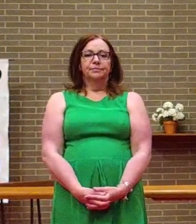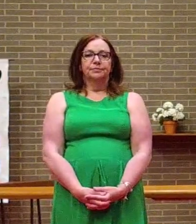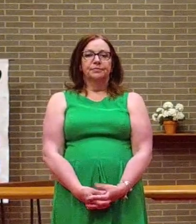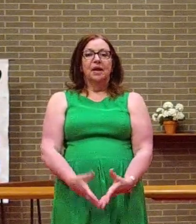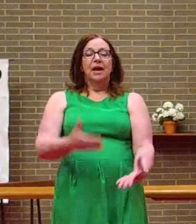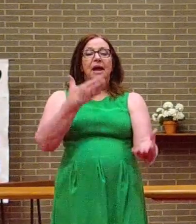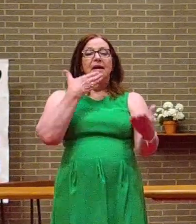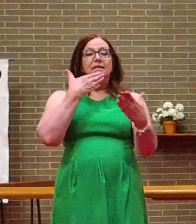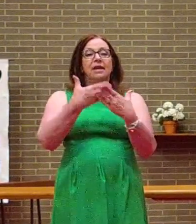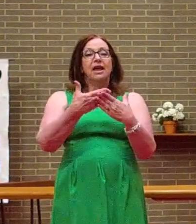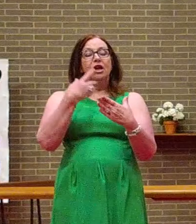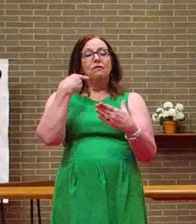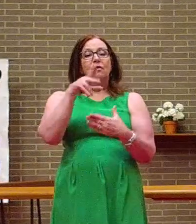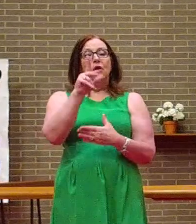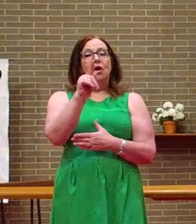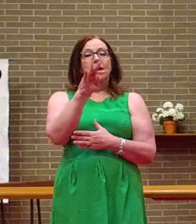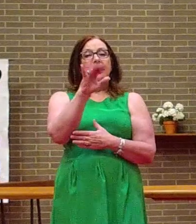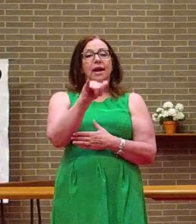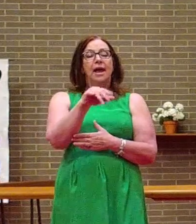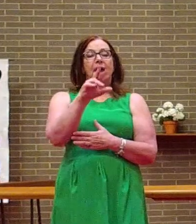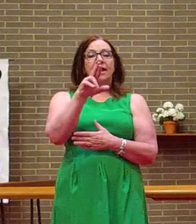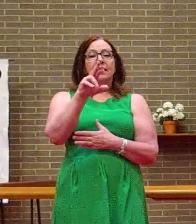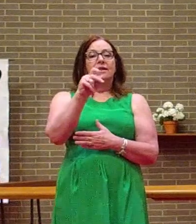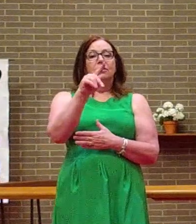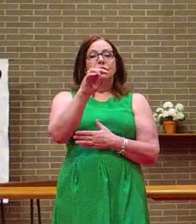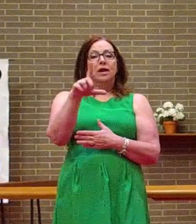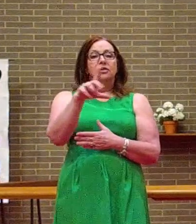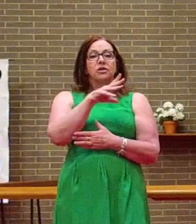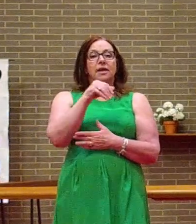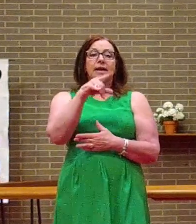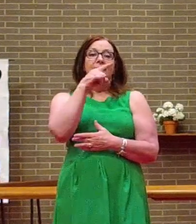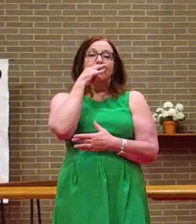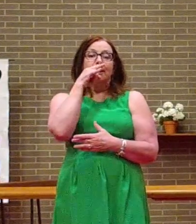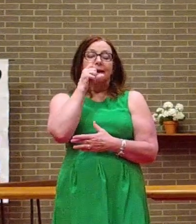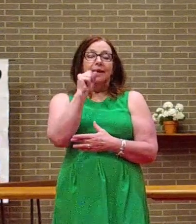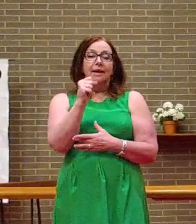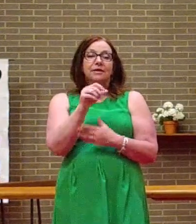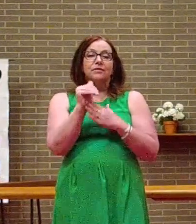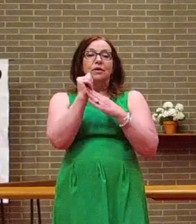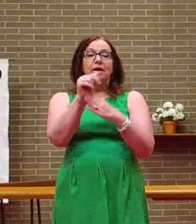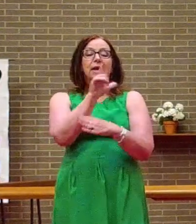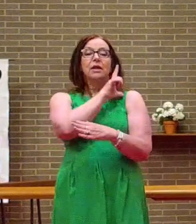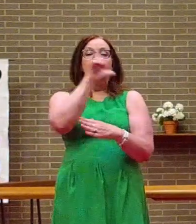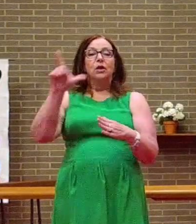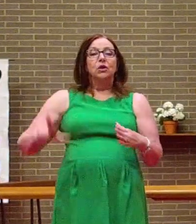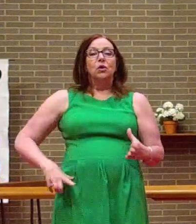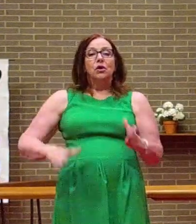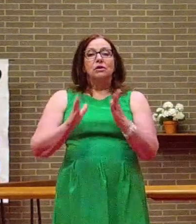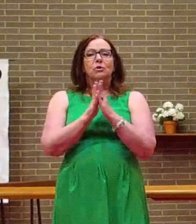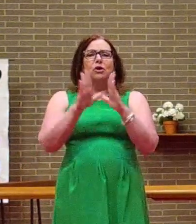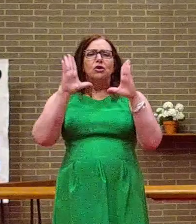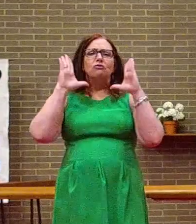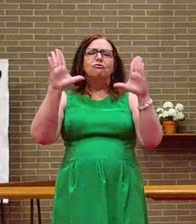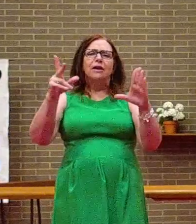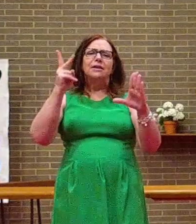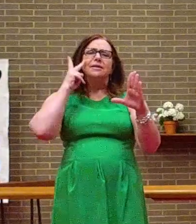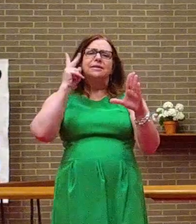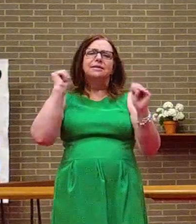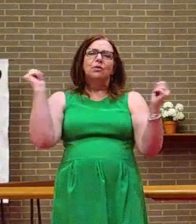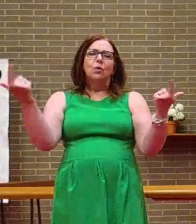Thank you to Kathy and Rachel and the kiddos for leading us in the Lord's Prayer. It was great to see you guys